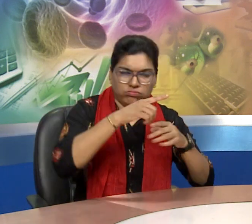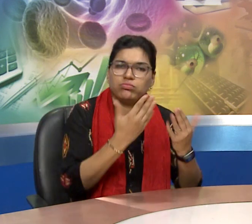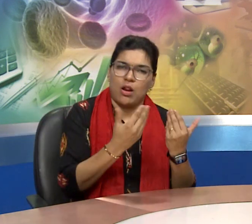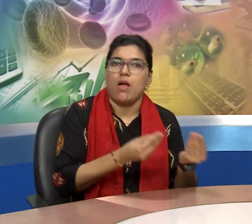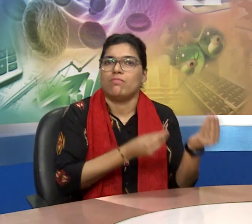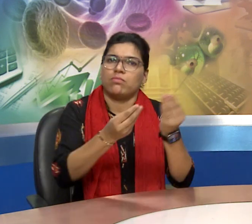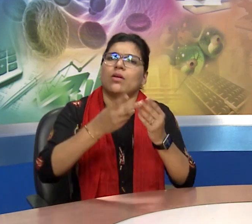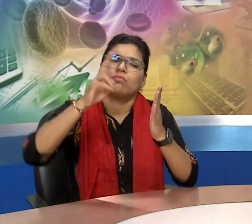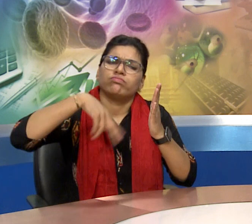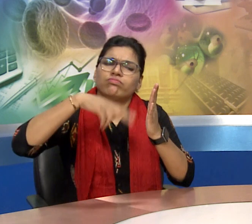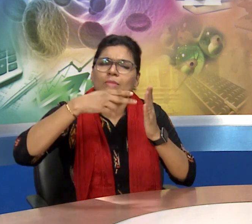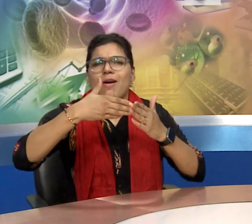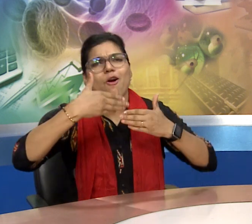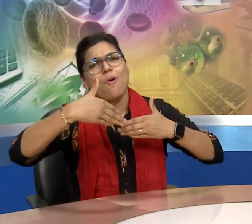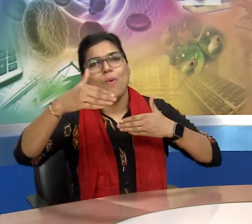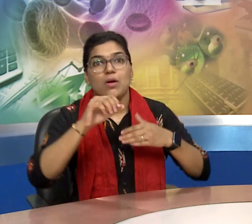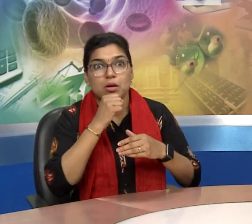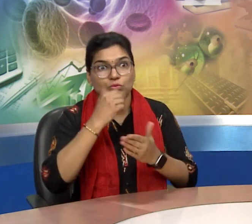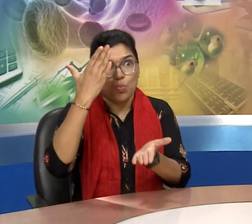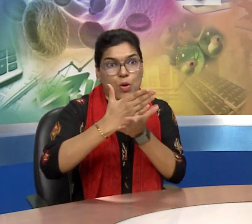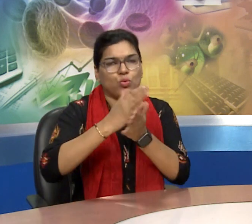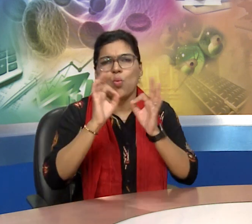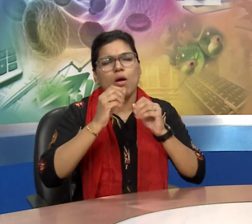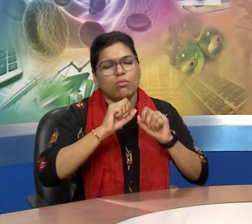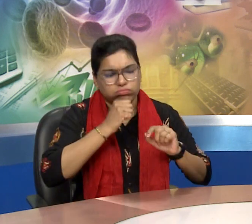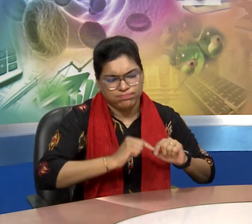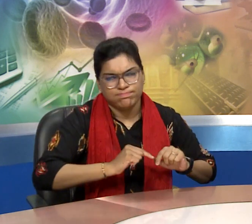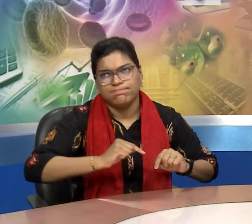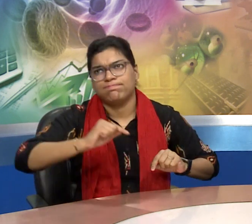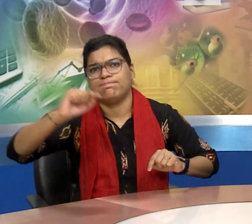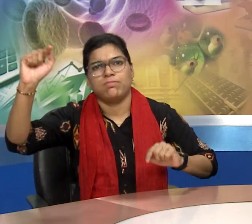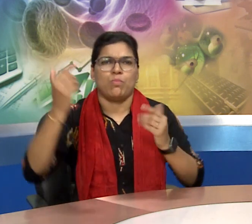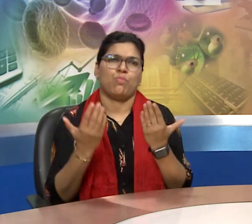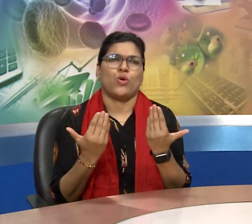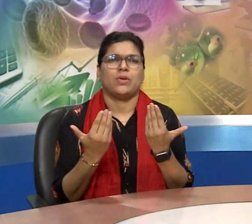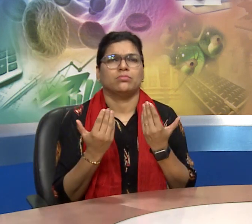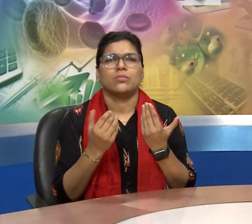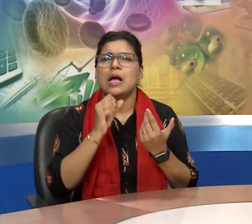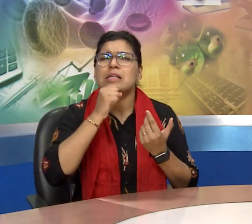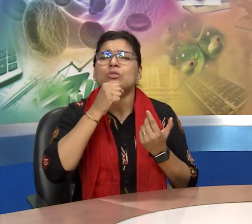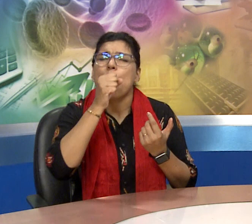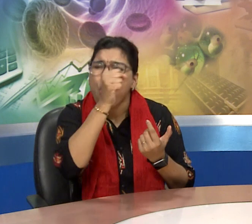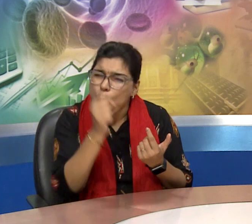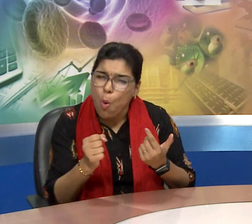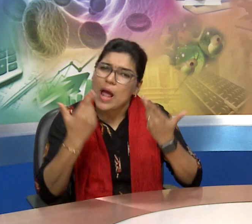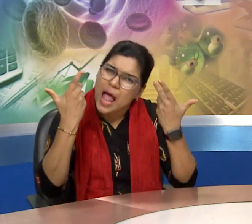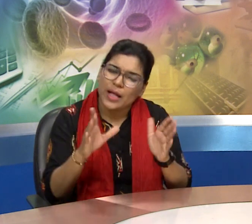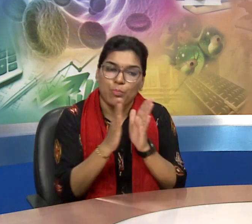that library in their own way. It is possible that a child comes